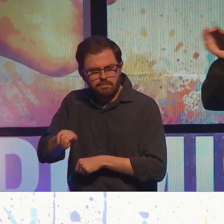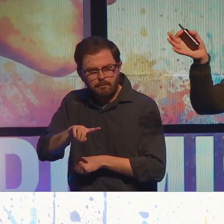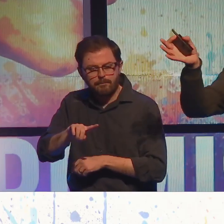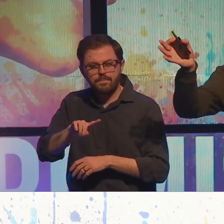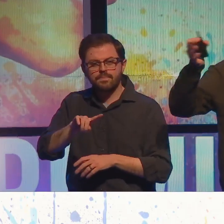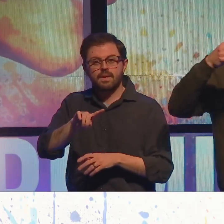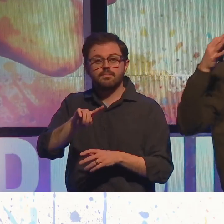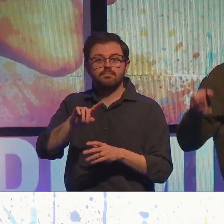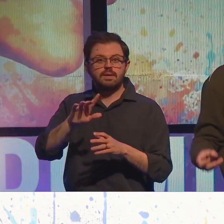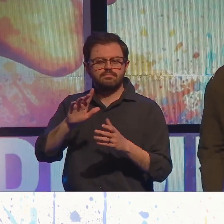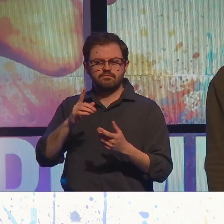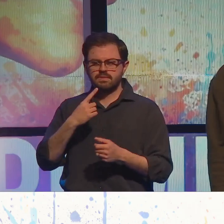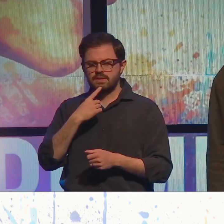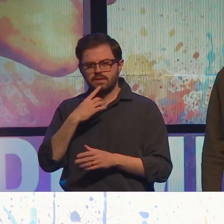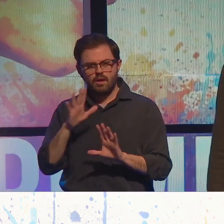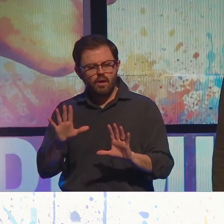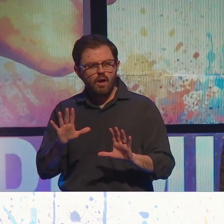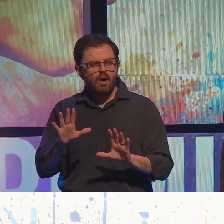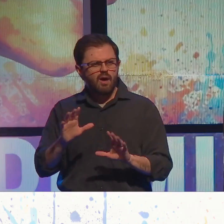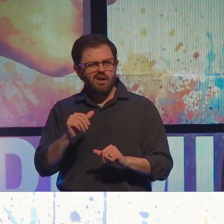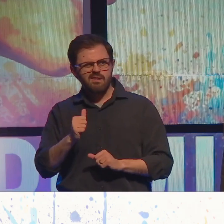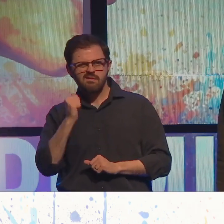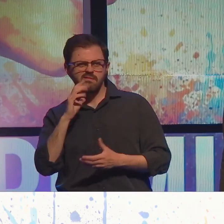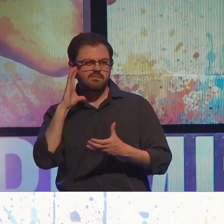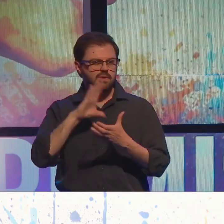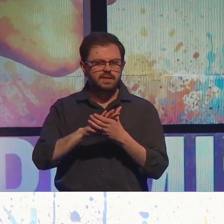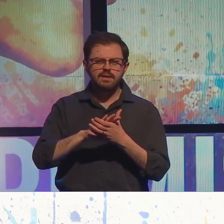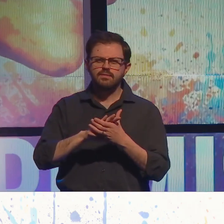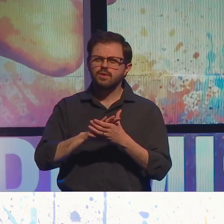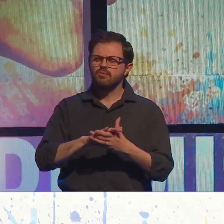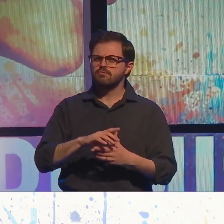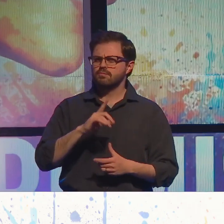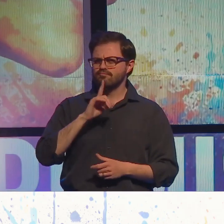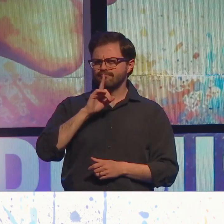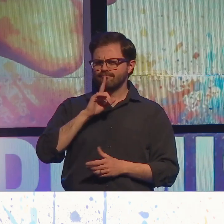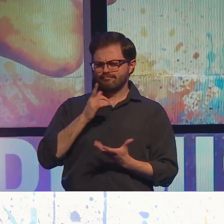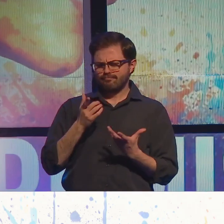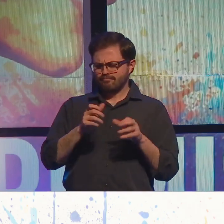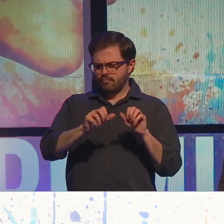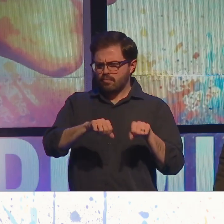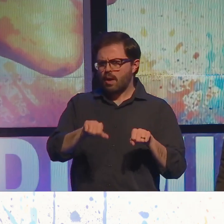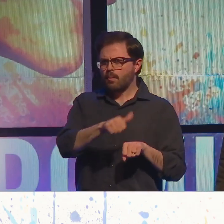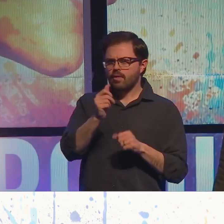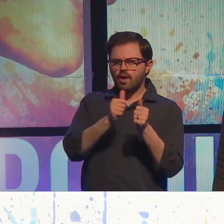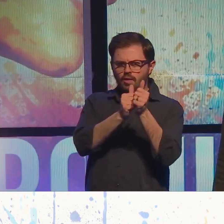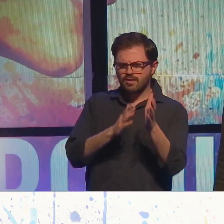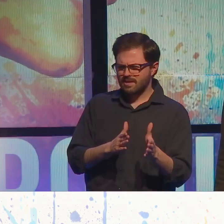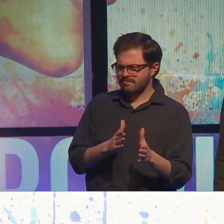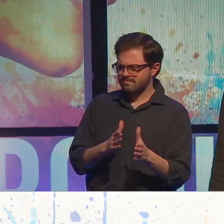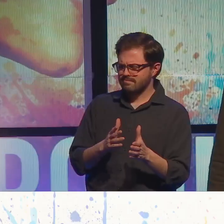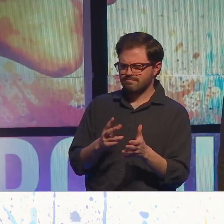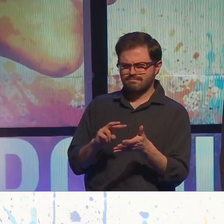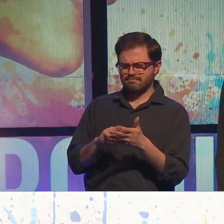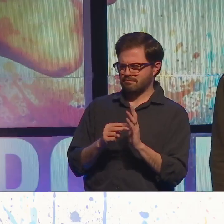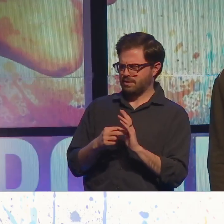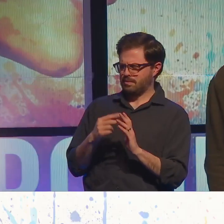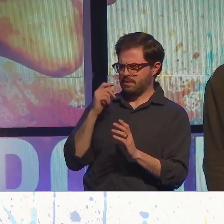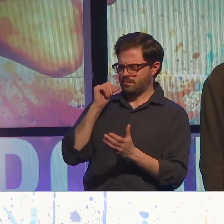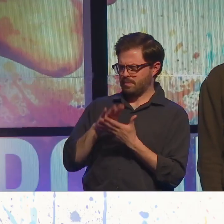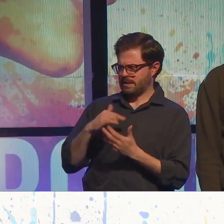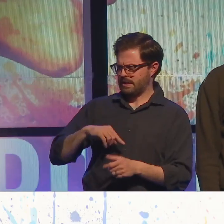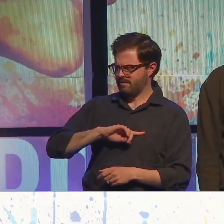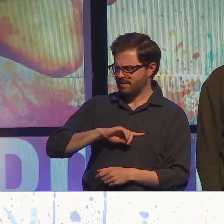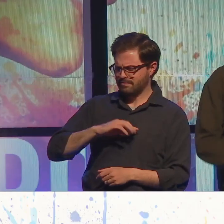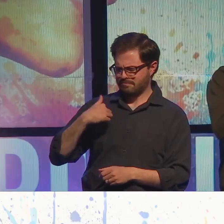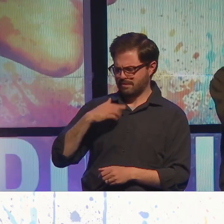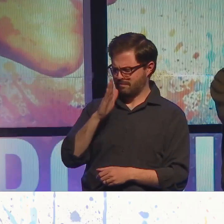says, I won't believe it. Now, this had to have caused like a beef with the disciples, right? They had to have been like, well, what do you mean you don't believe us? When have we ever lied to you? He's like,